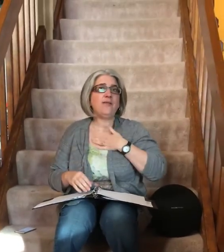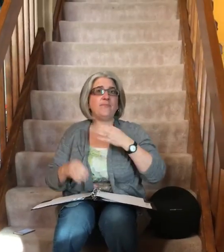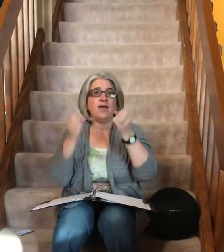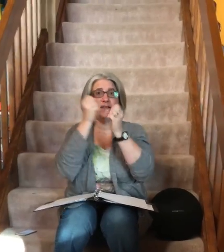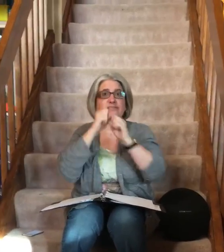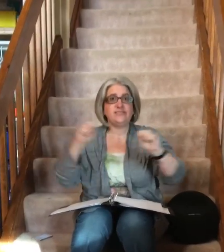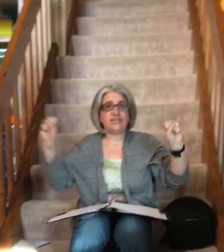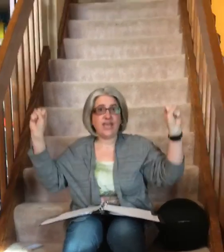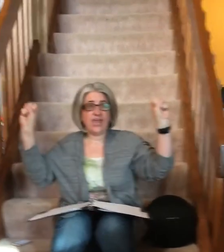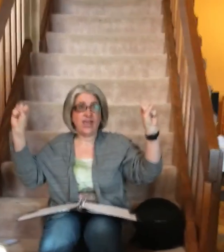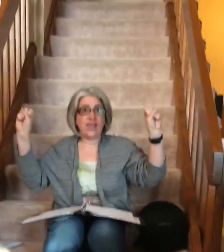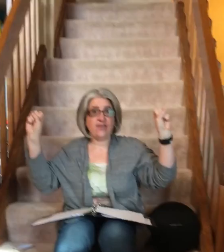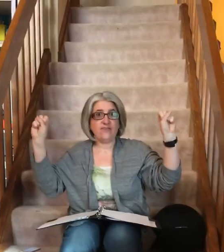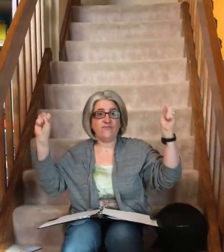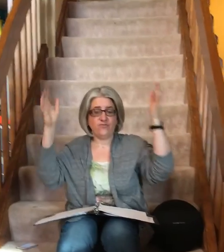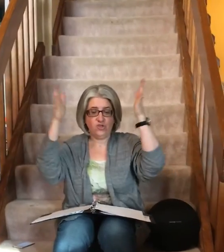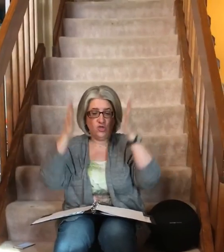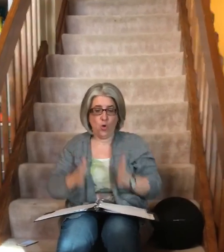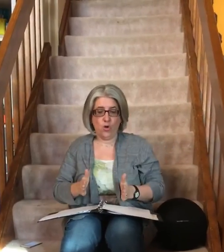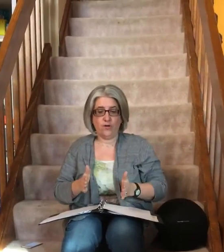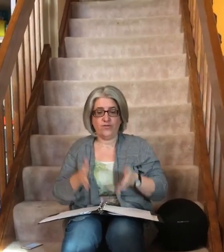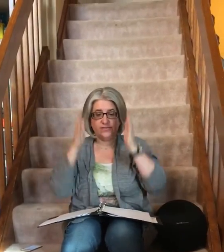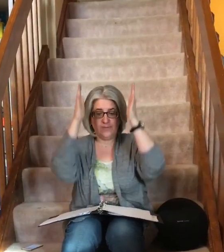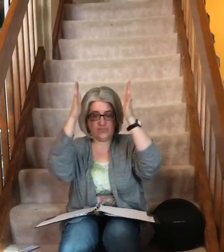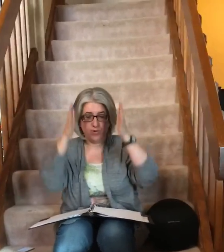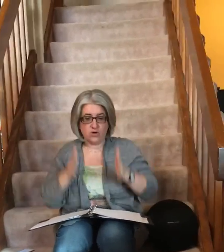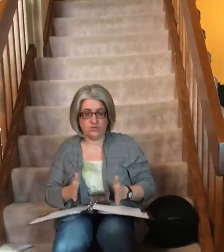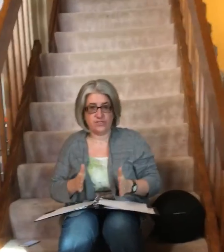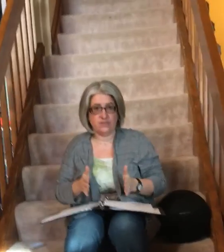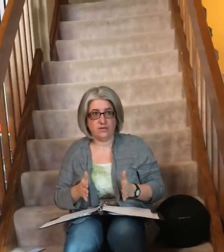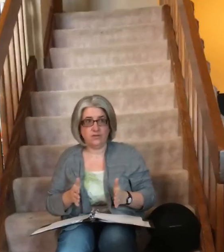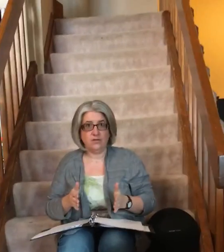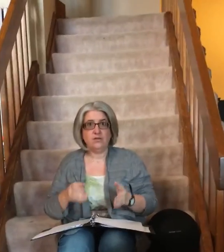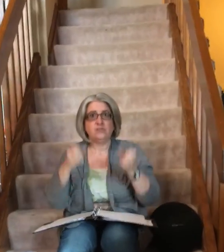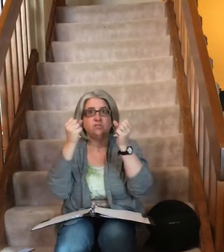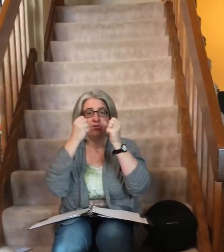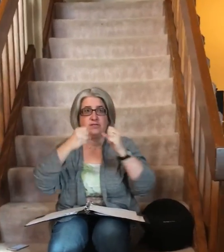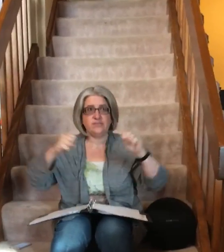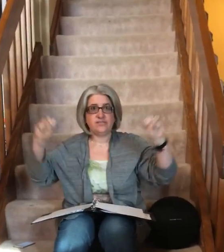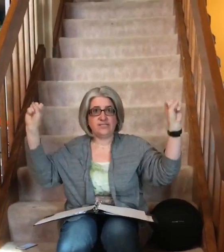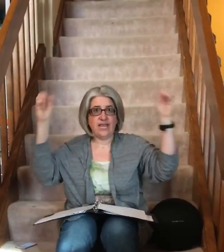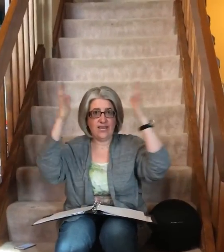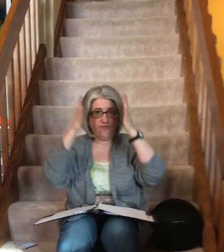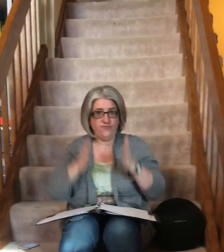my savior. This means person. So savior.